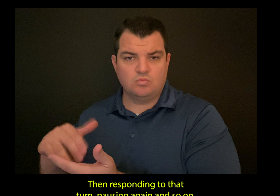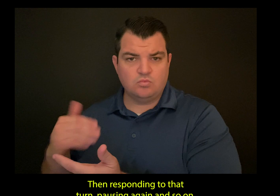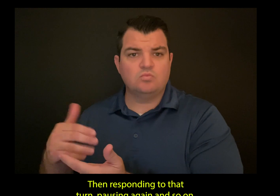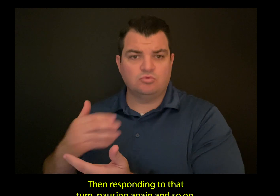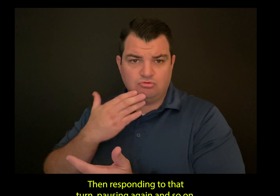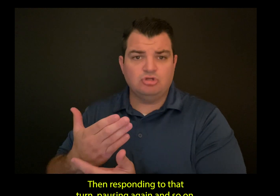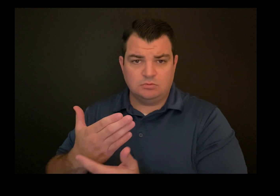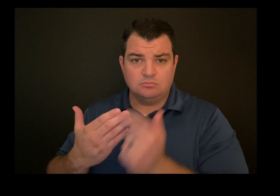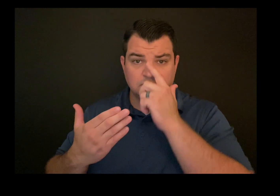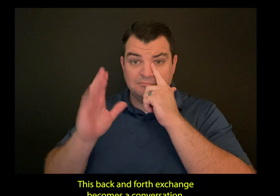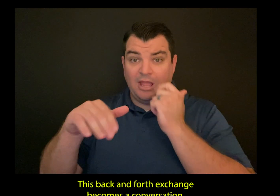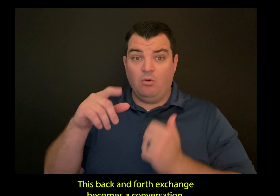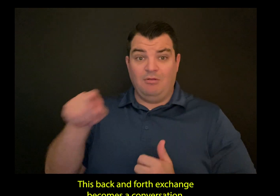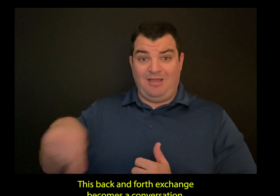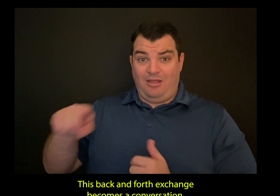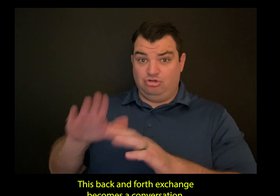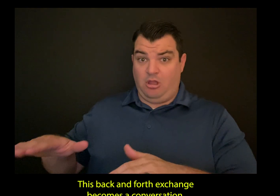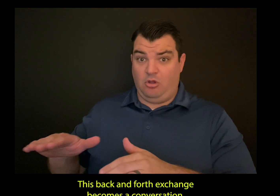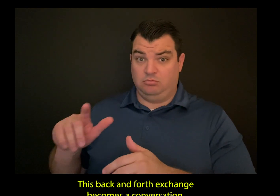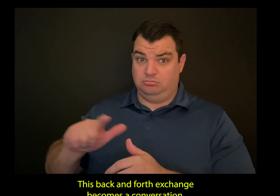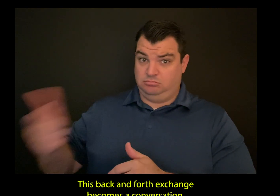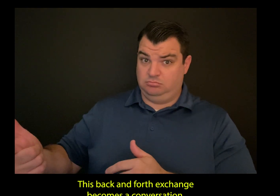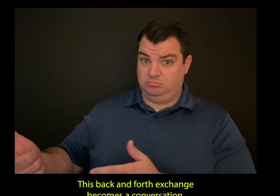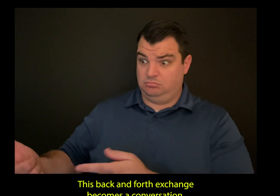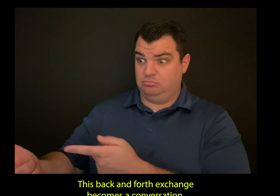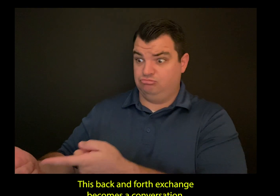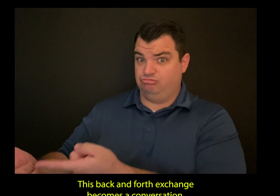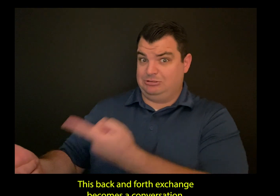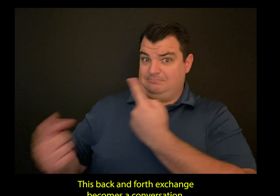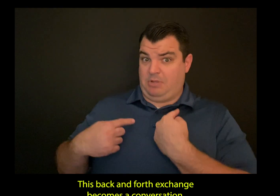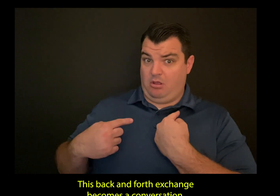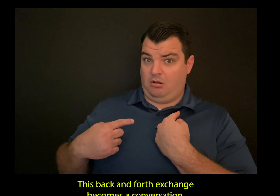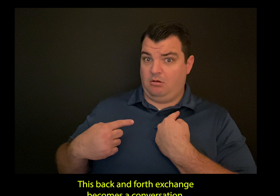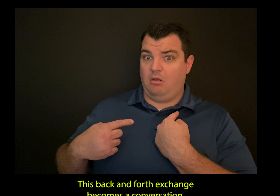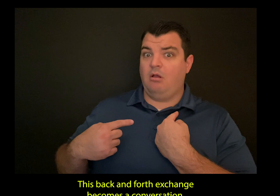and so on, this back and forth exchange becomes a conversation.